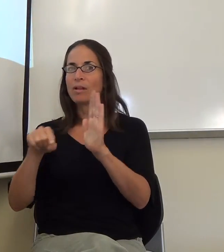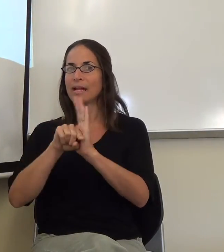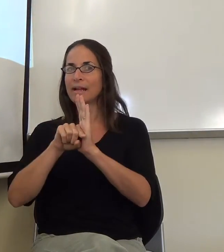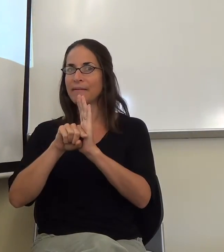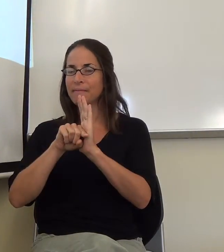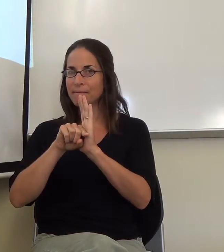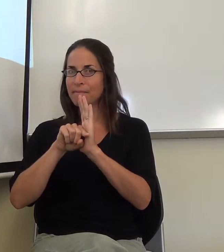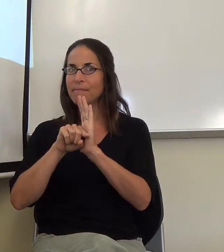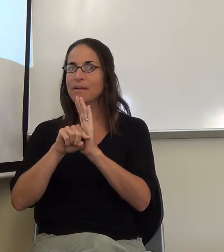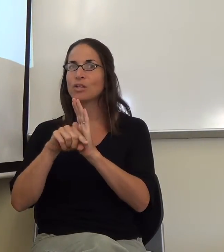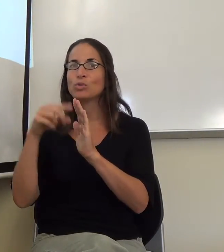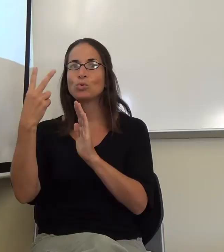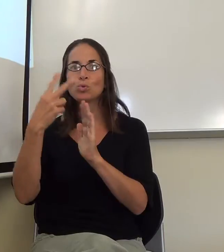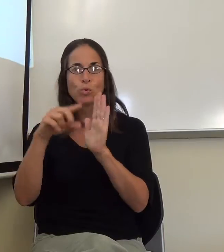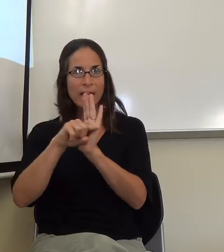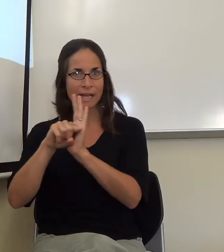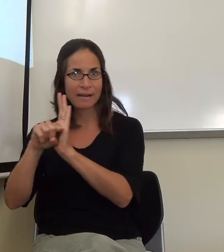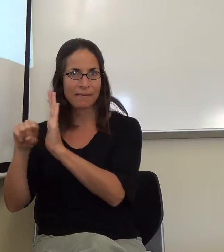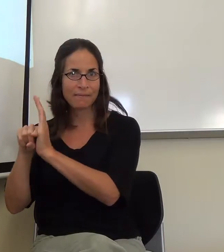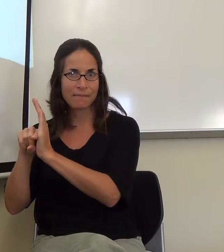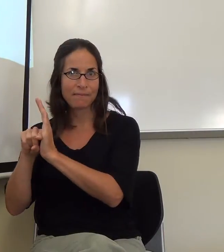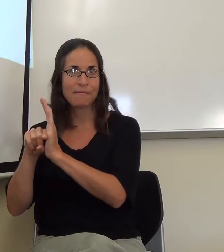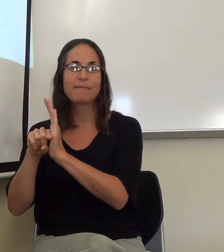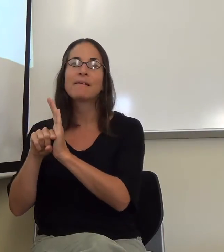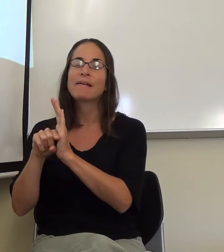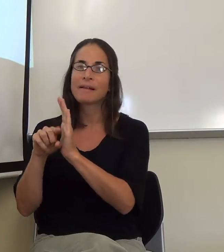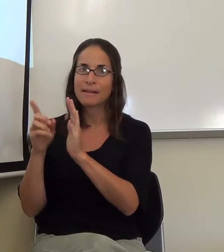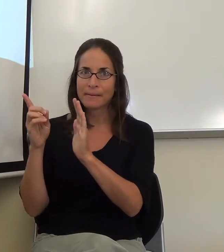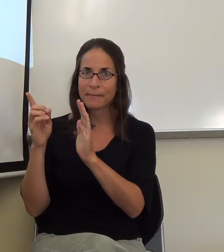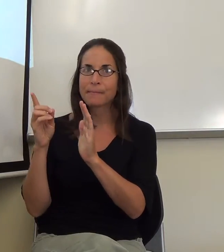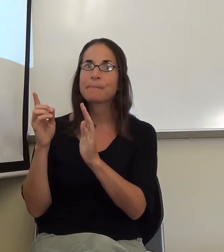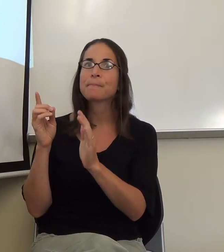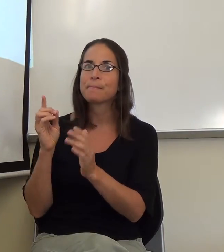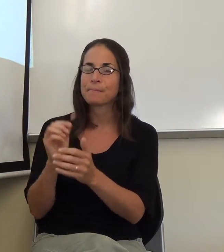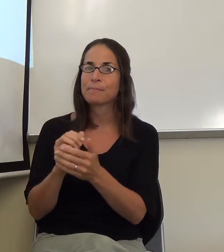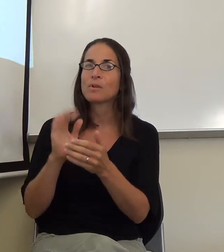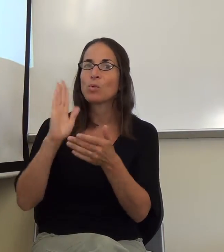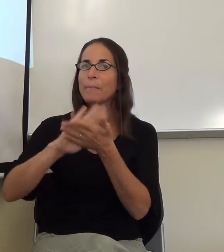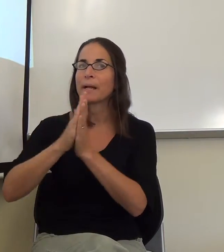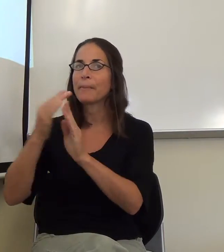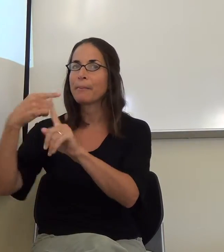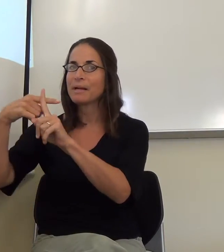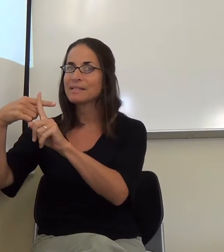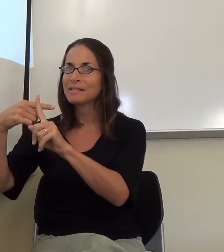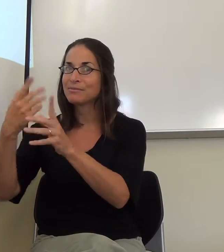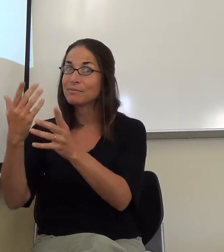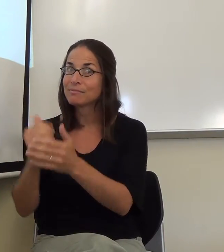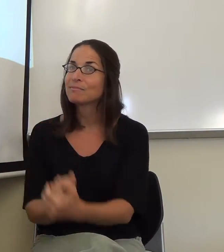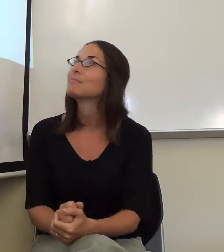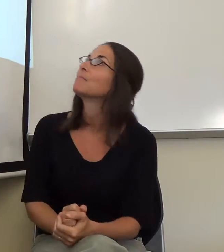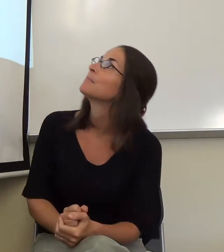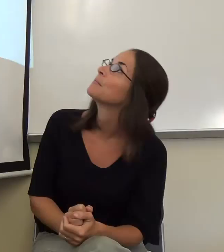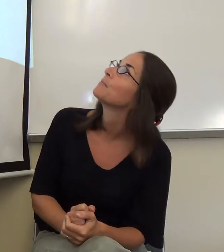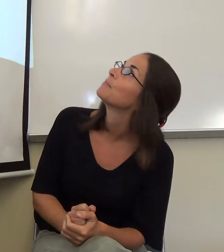There's two negatives, so that turns it back around to a positive. So what does altruistic